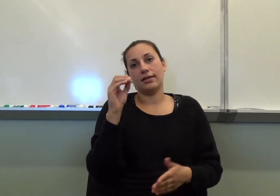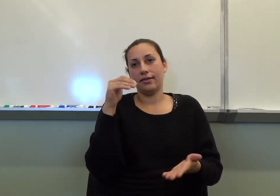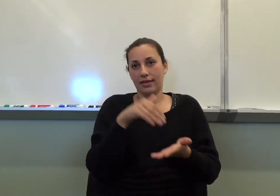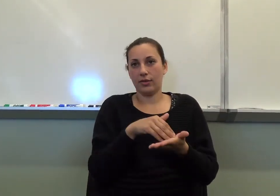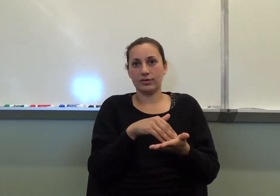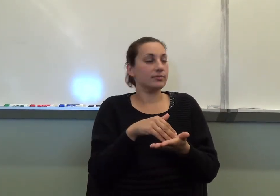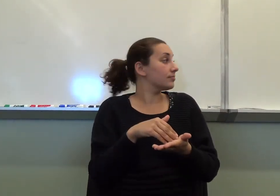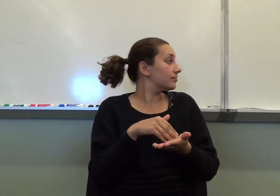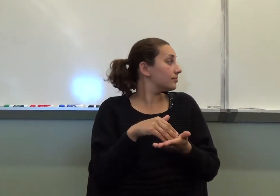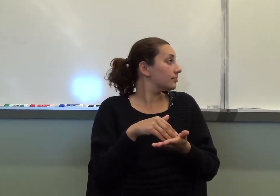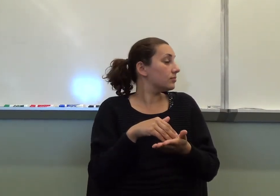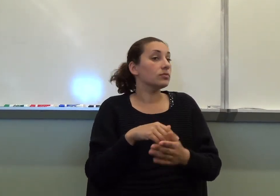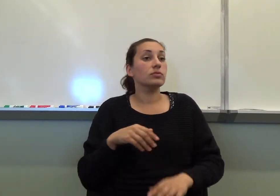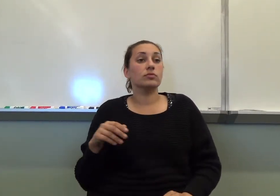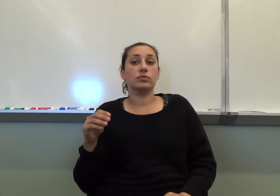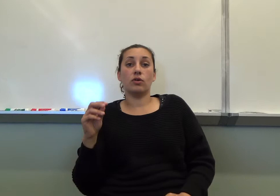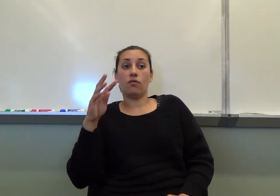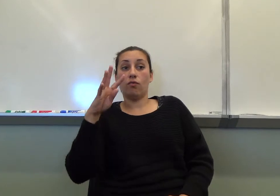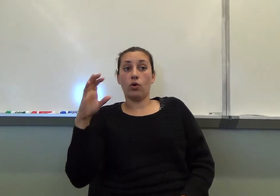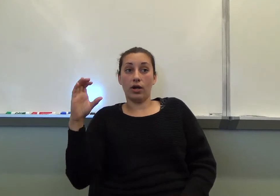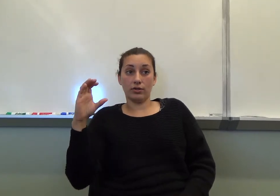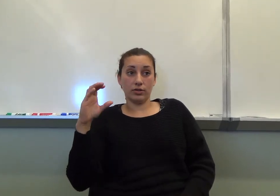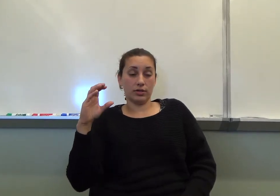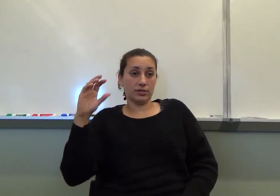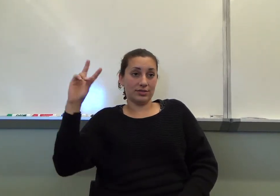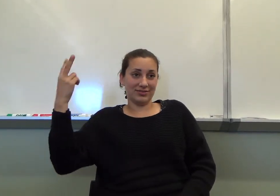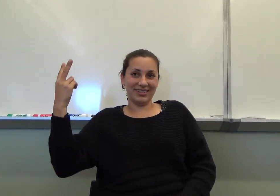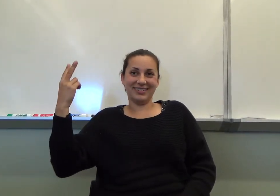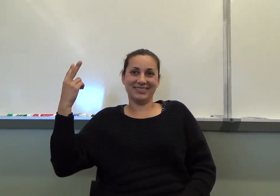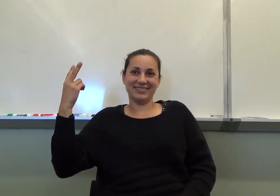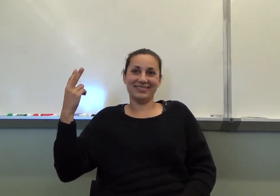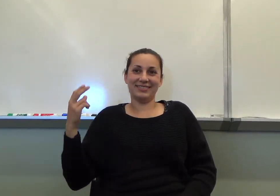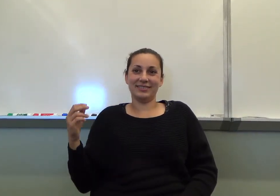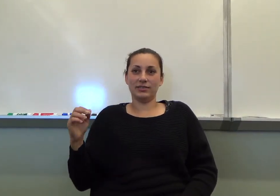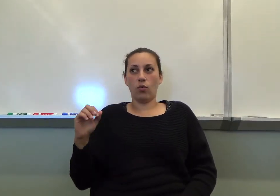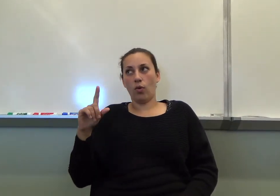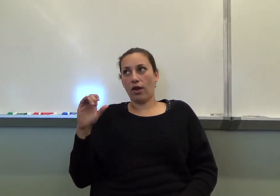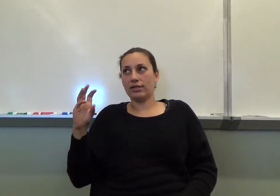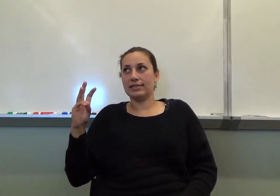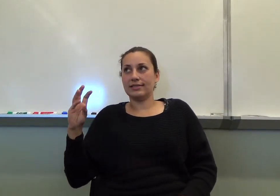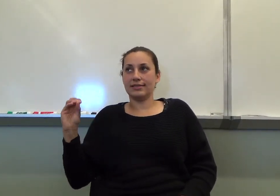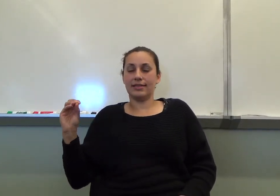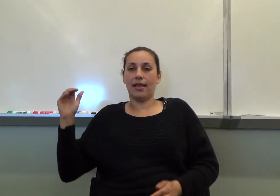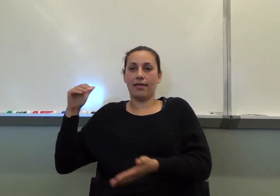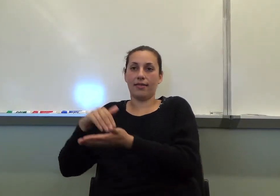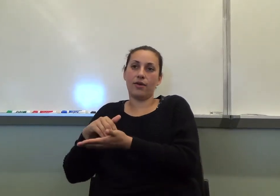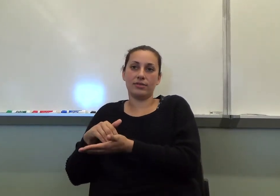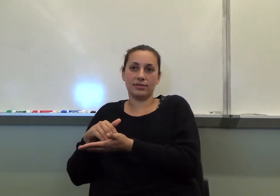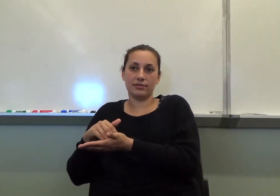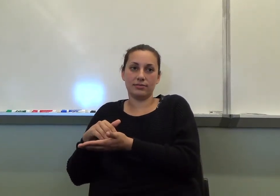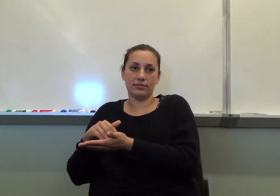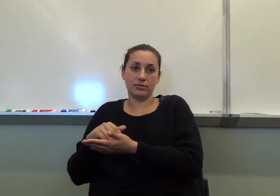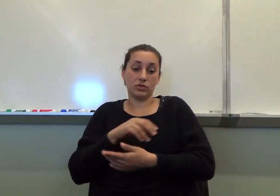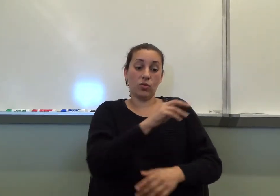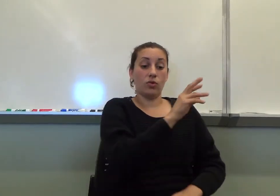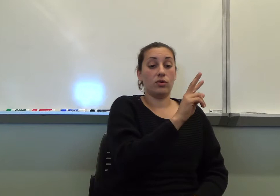This is going to be 160,000 there. And that's equal to C squared, which gives